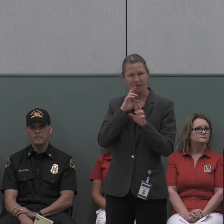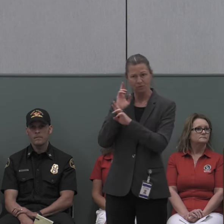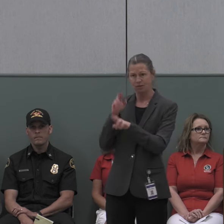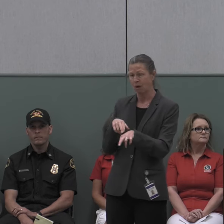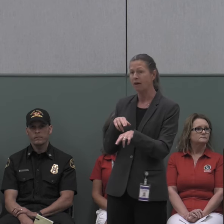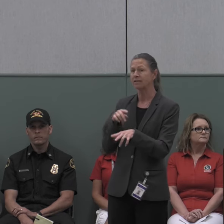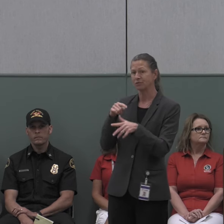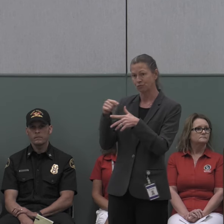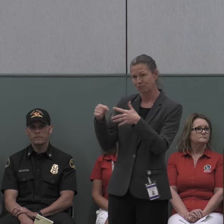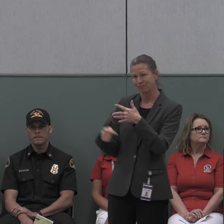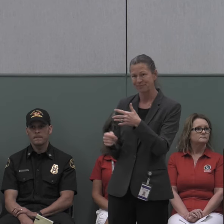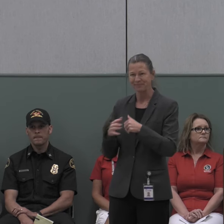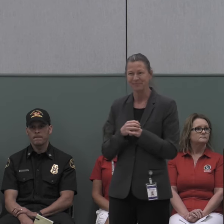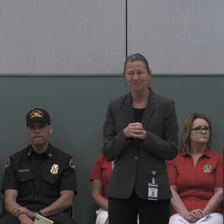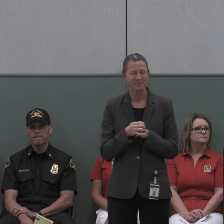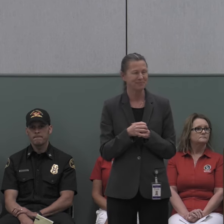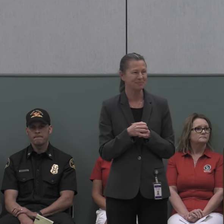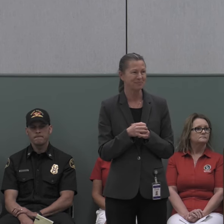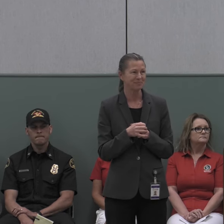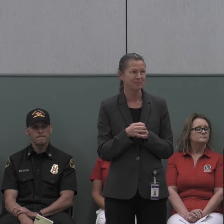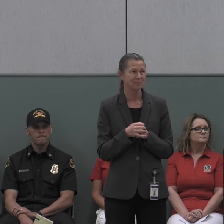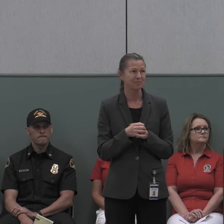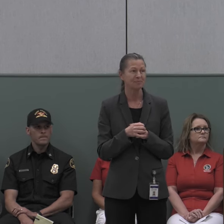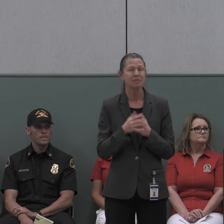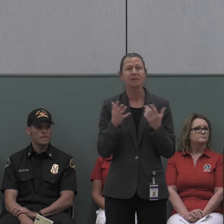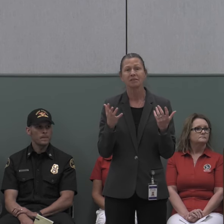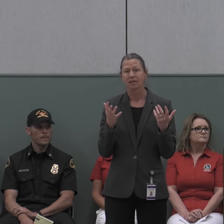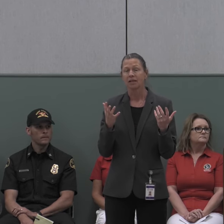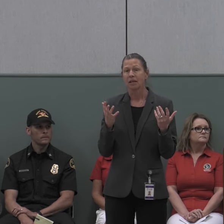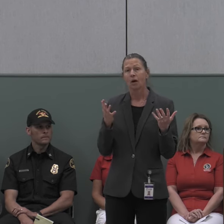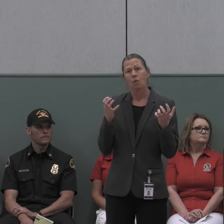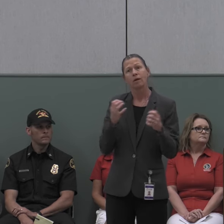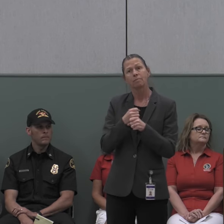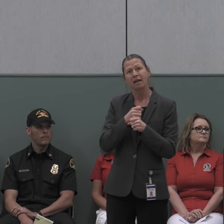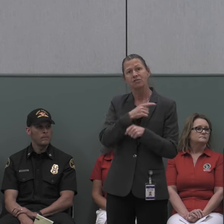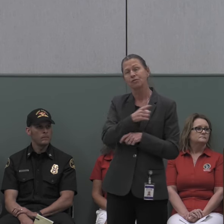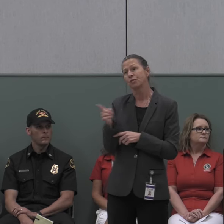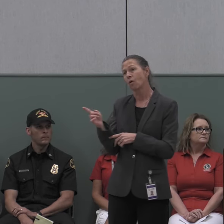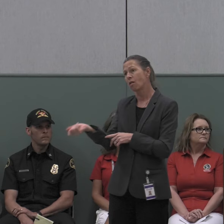However, I just do want to make sure everybody understands this is still